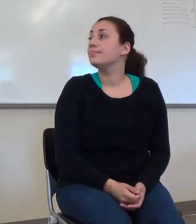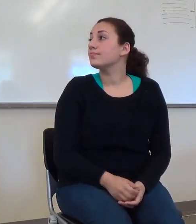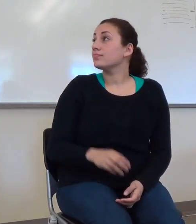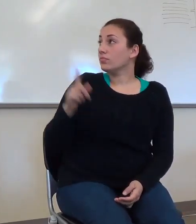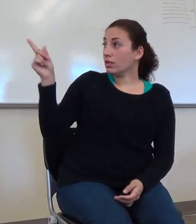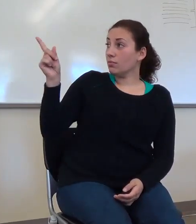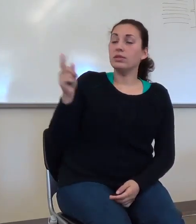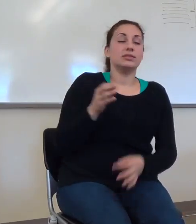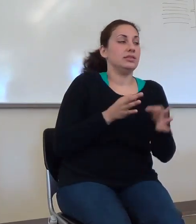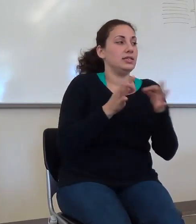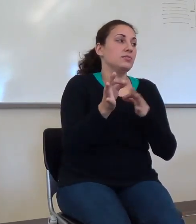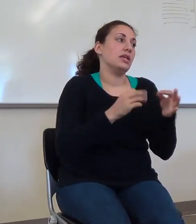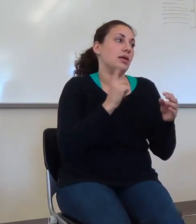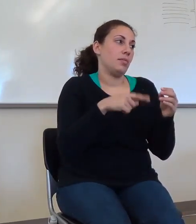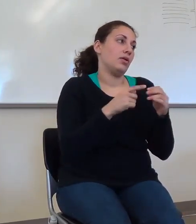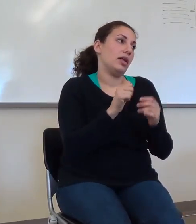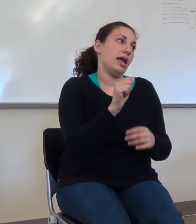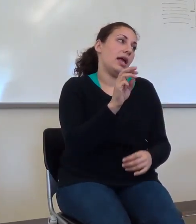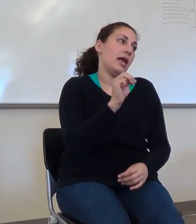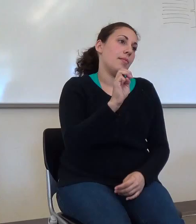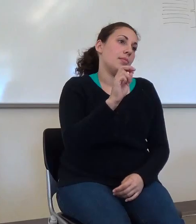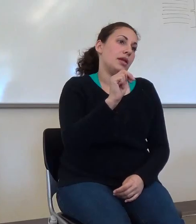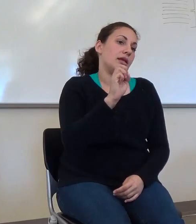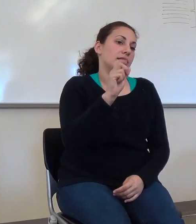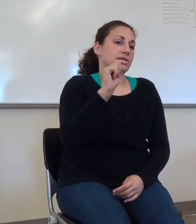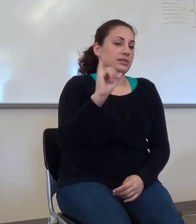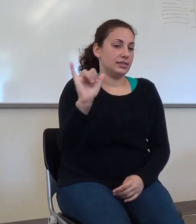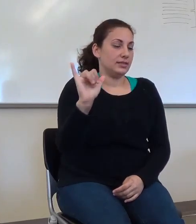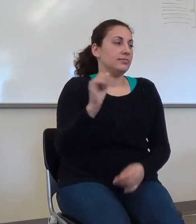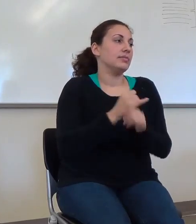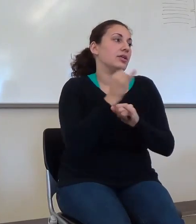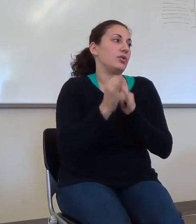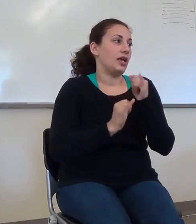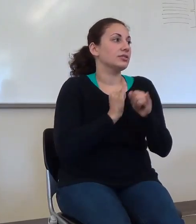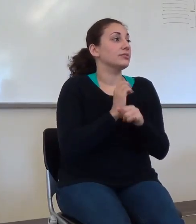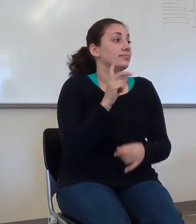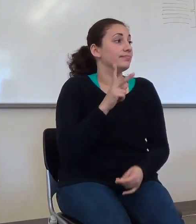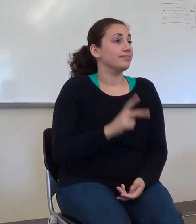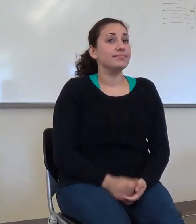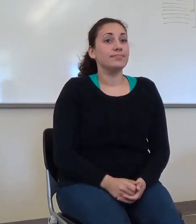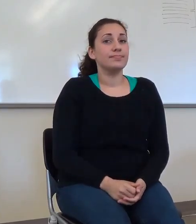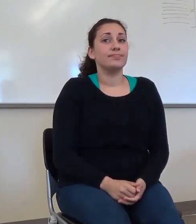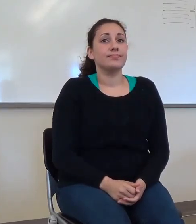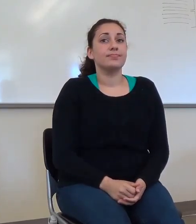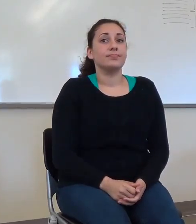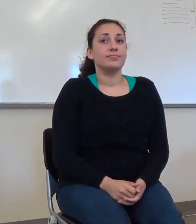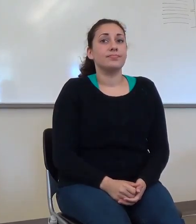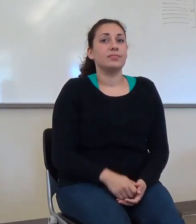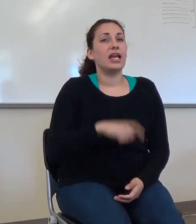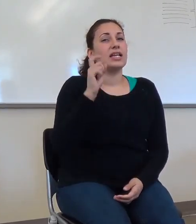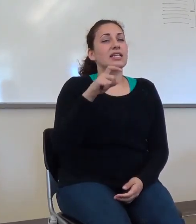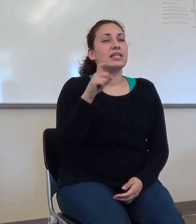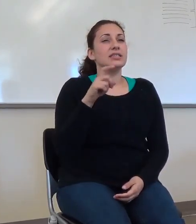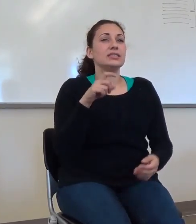is talking specifically about Amnesty International. Does that make sense? It needs to be broad enough to